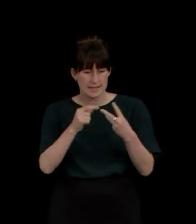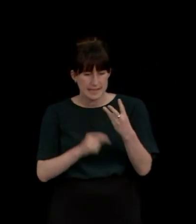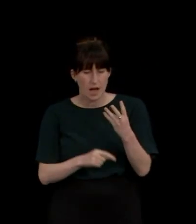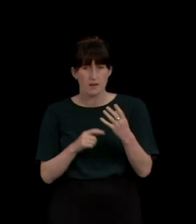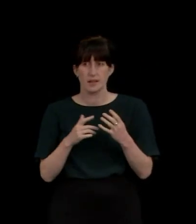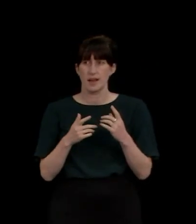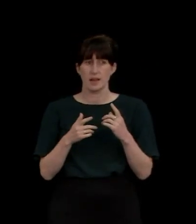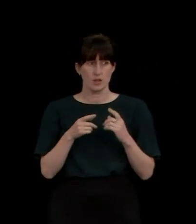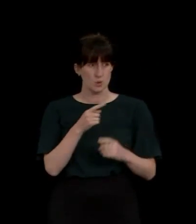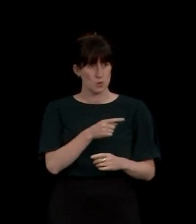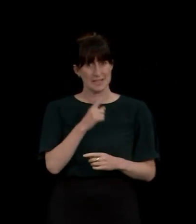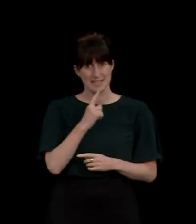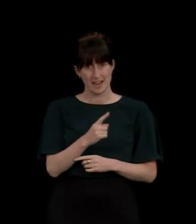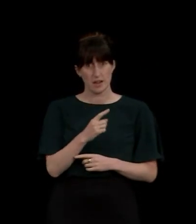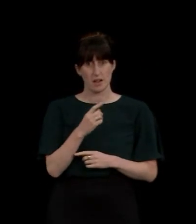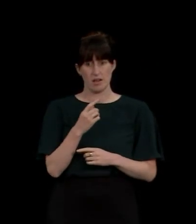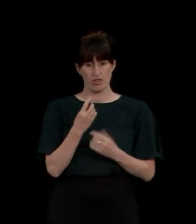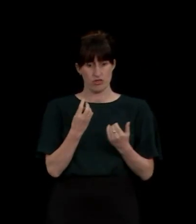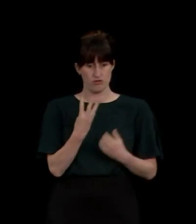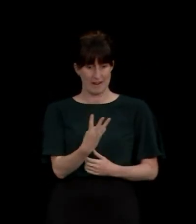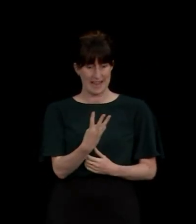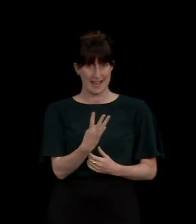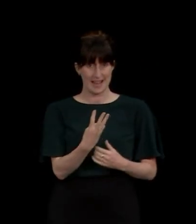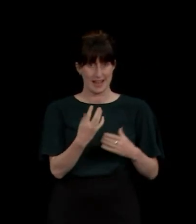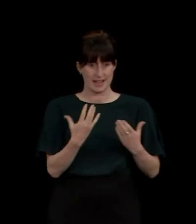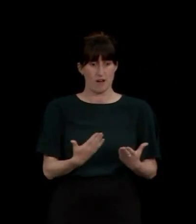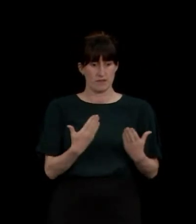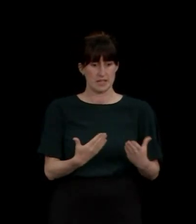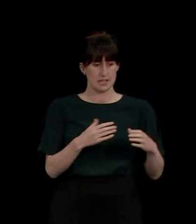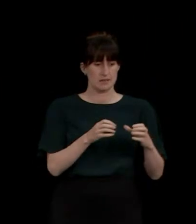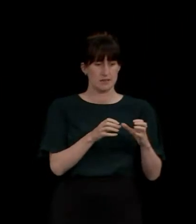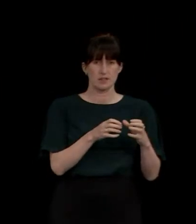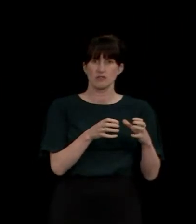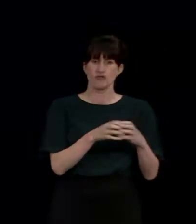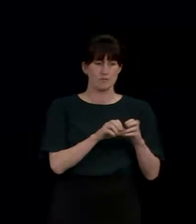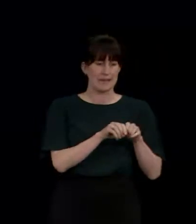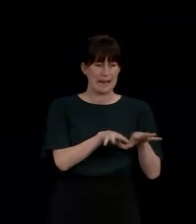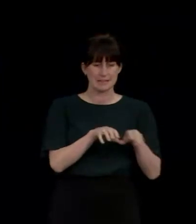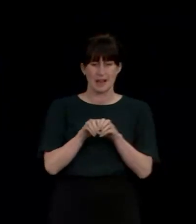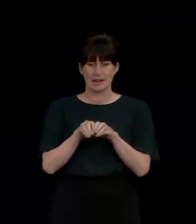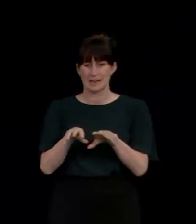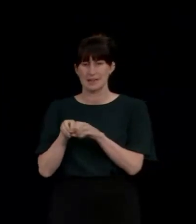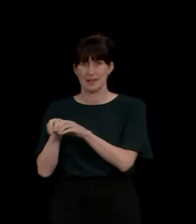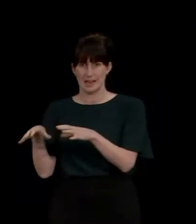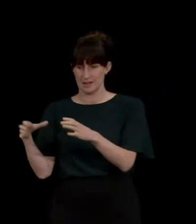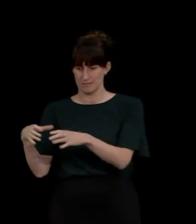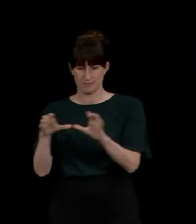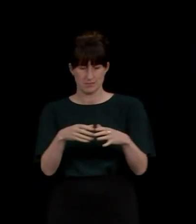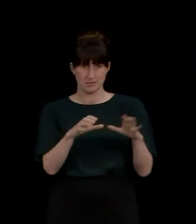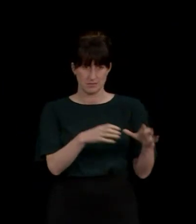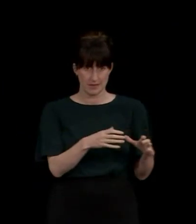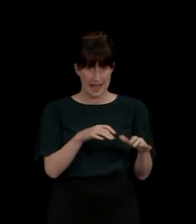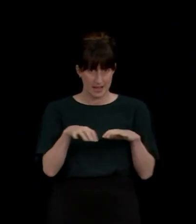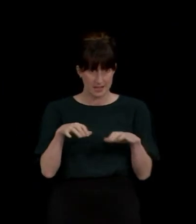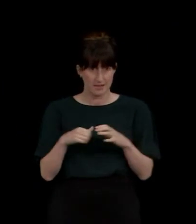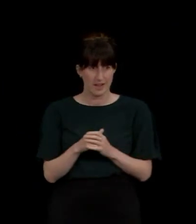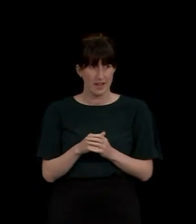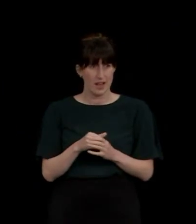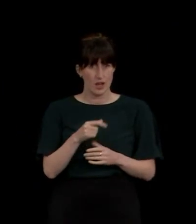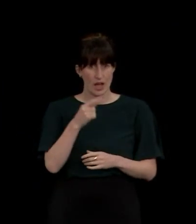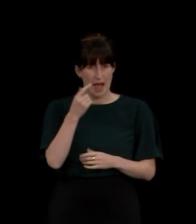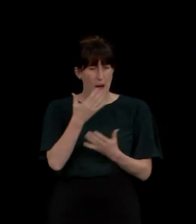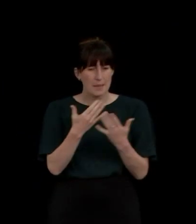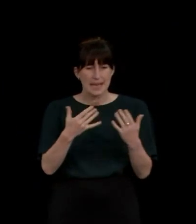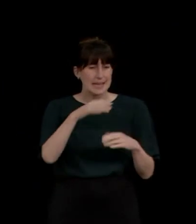3 active subclusters? And are we now looking at 8 or 9 suburbs of concern with the addition of Henderson